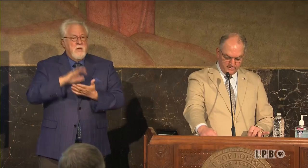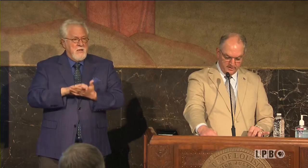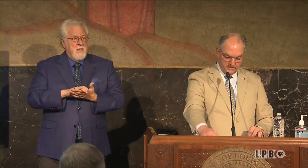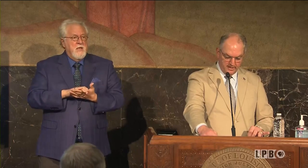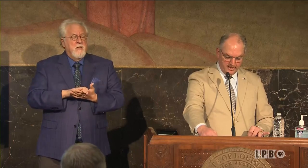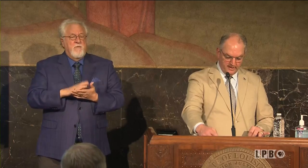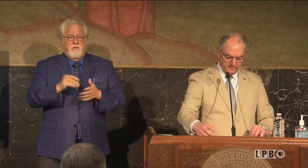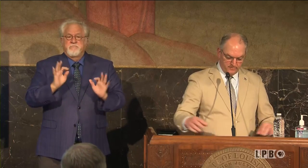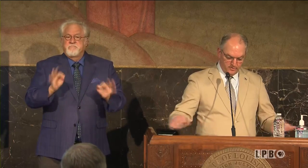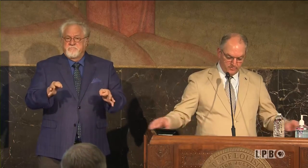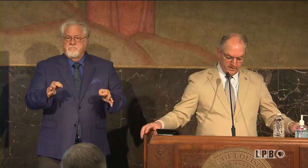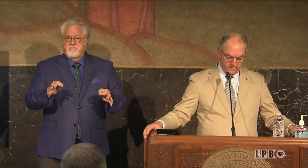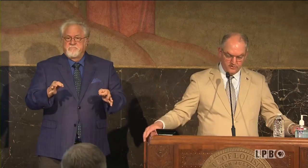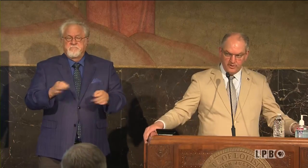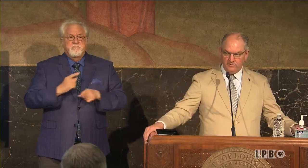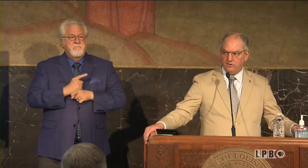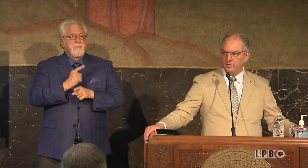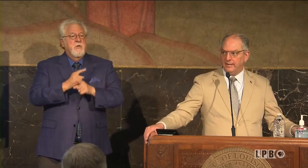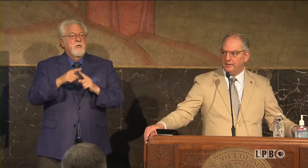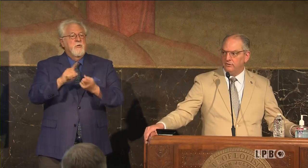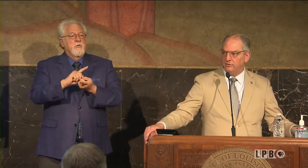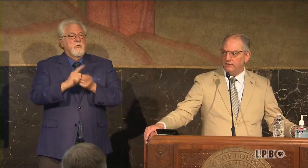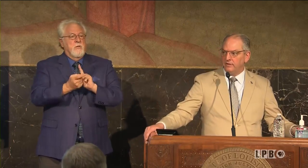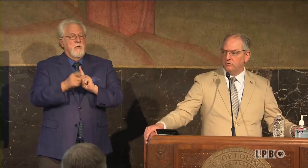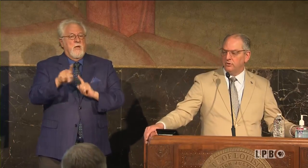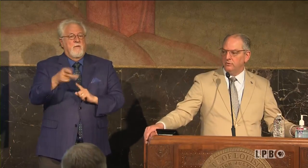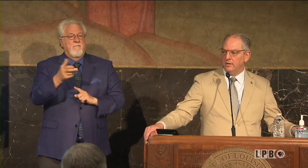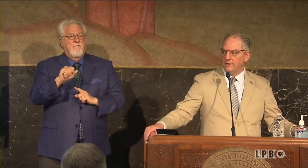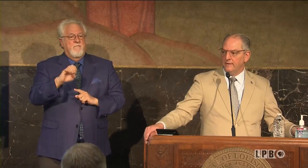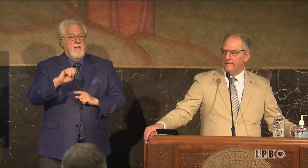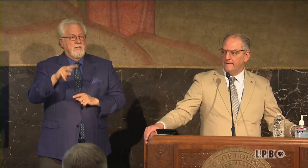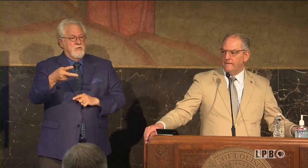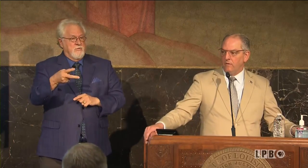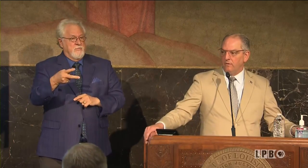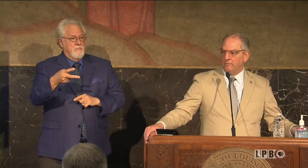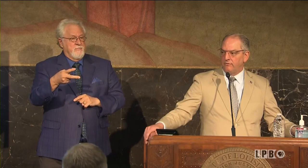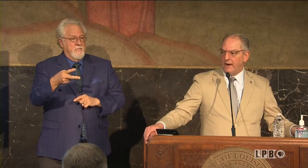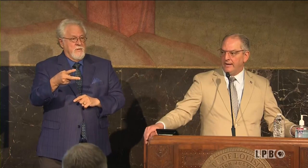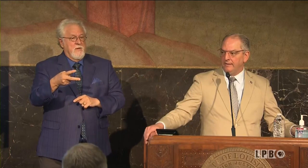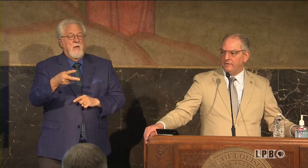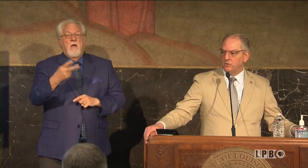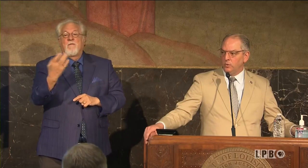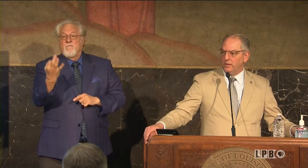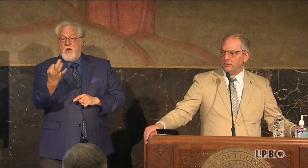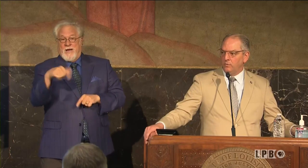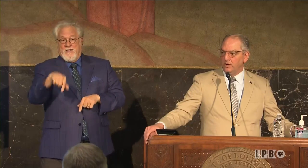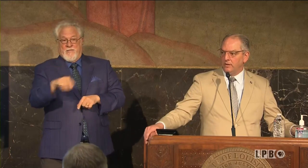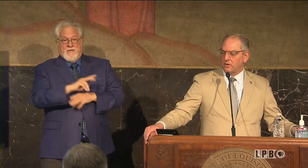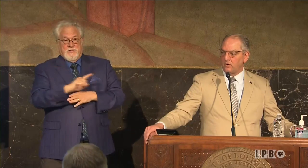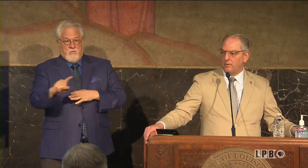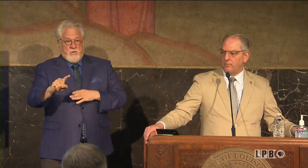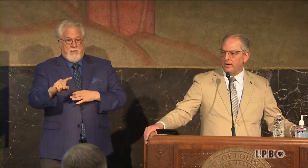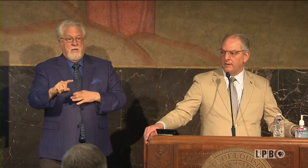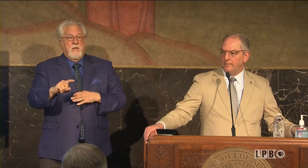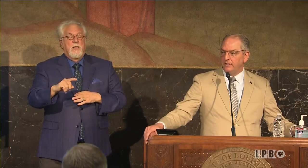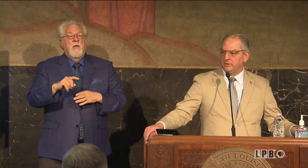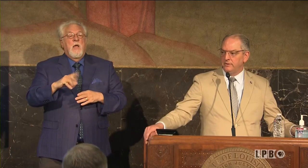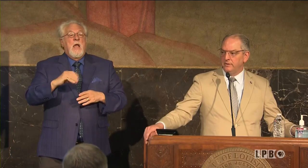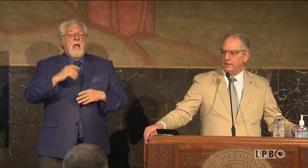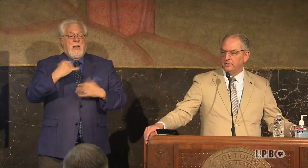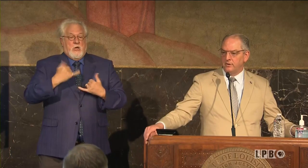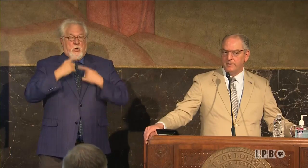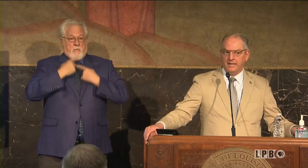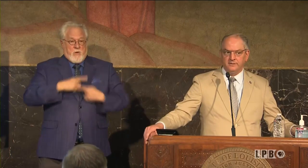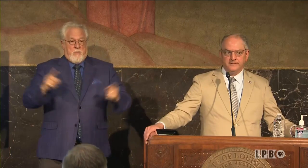made the decision that it is appropriate to transition into phase 2 on Friday of this week when the current